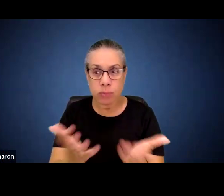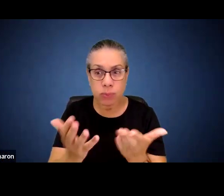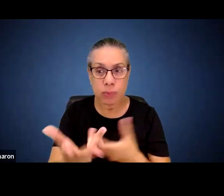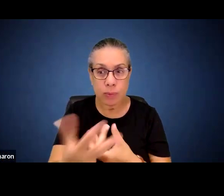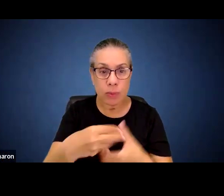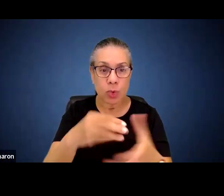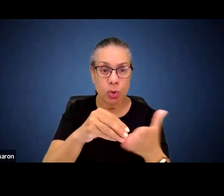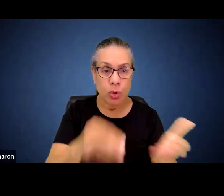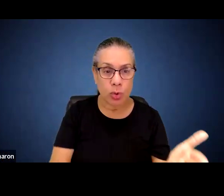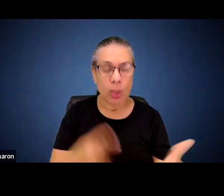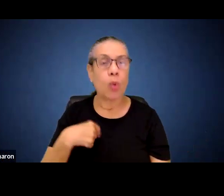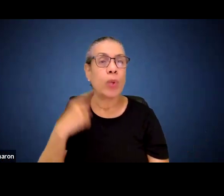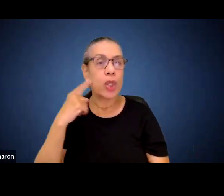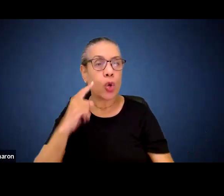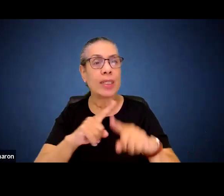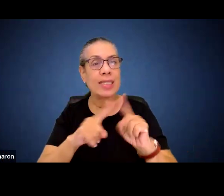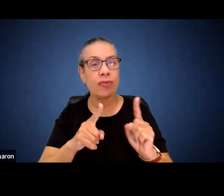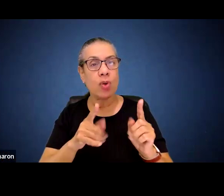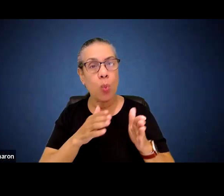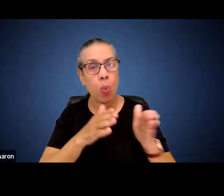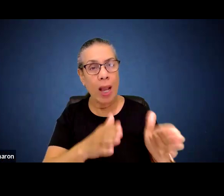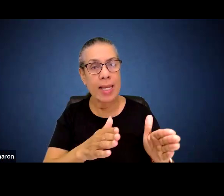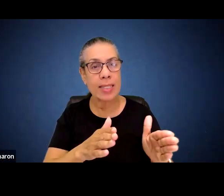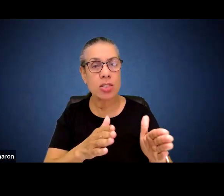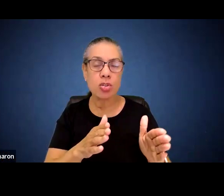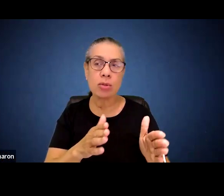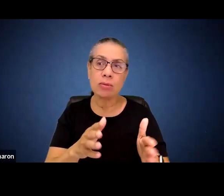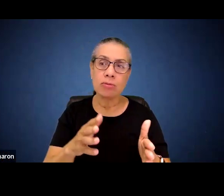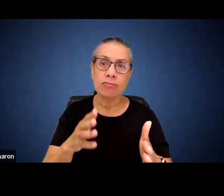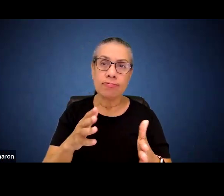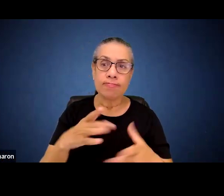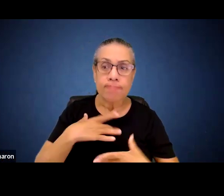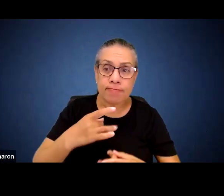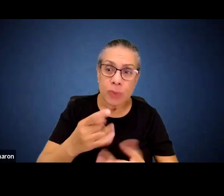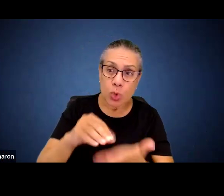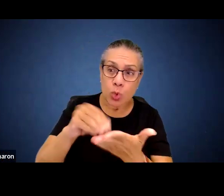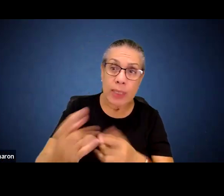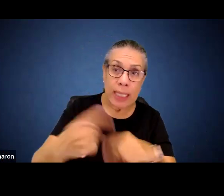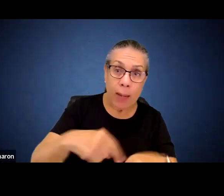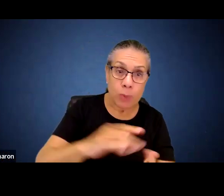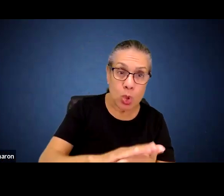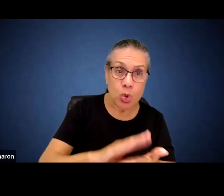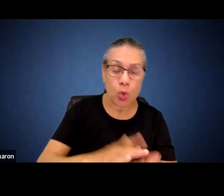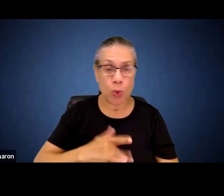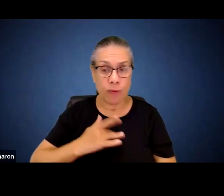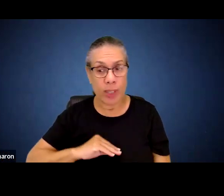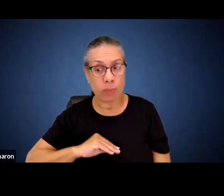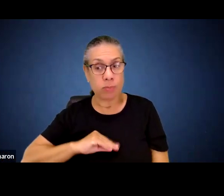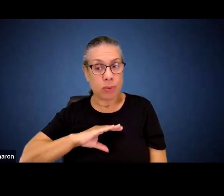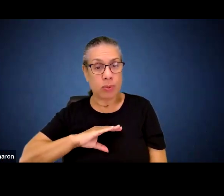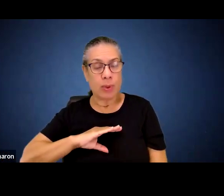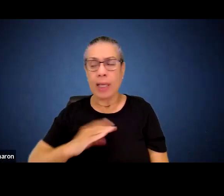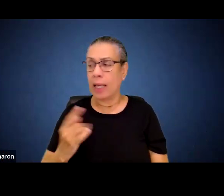about a number of different ways of trying to get students to come to school, feel confident. And last time we spoke about